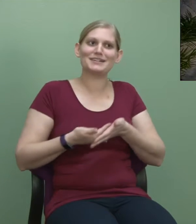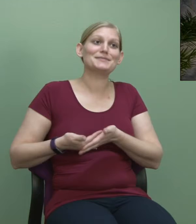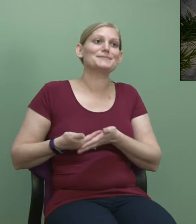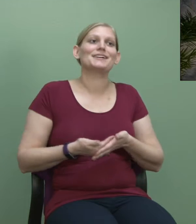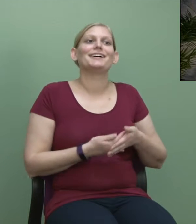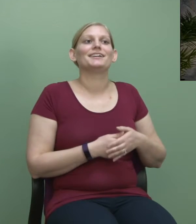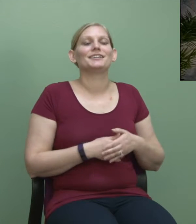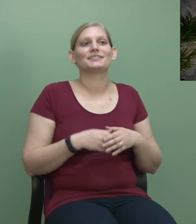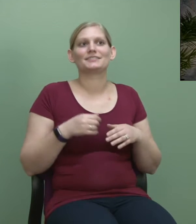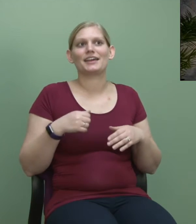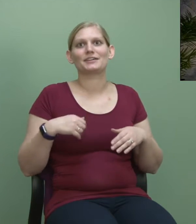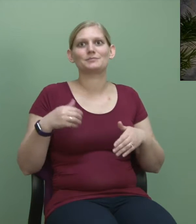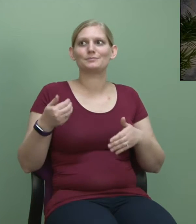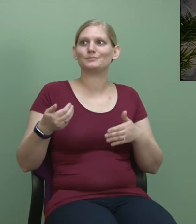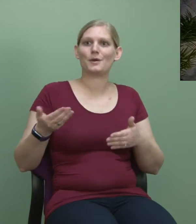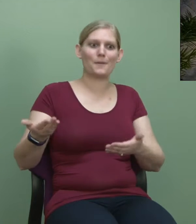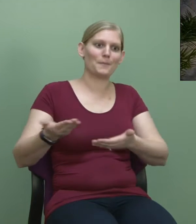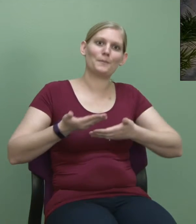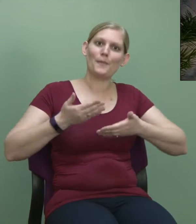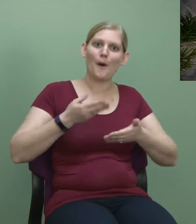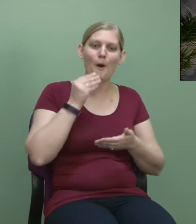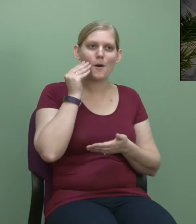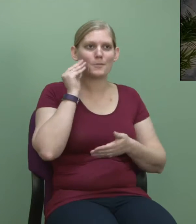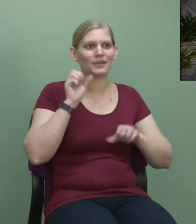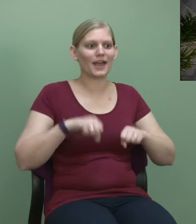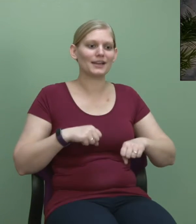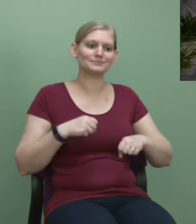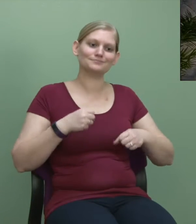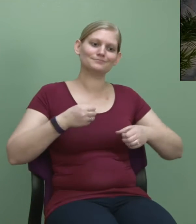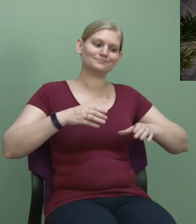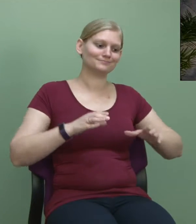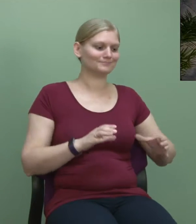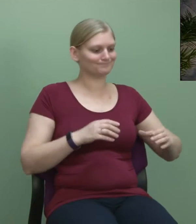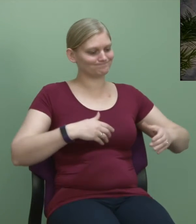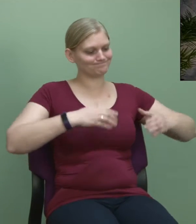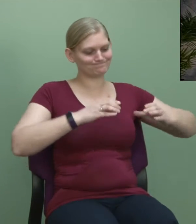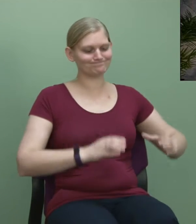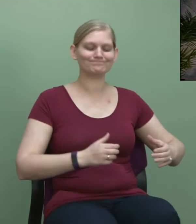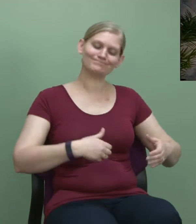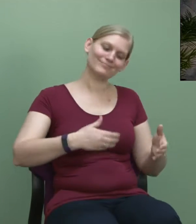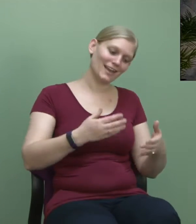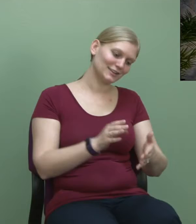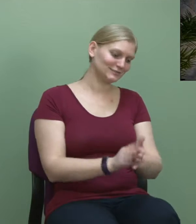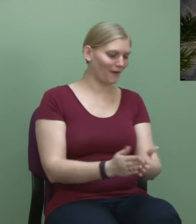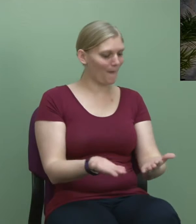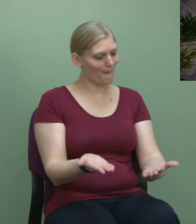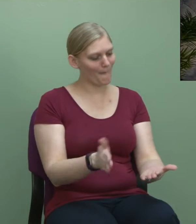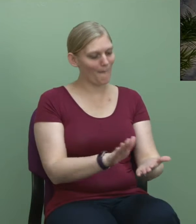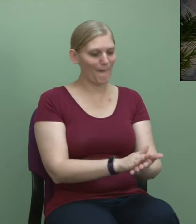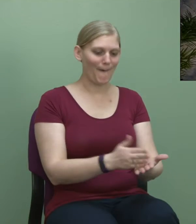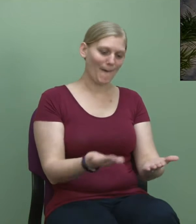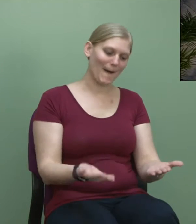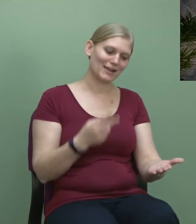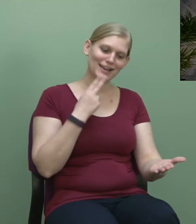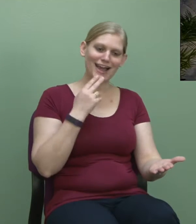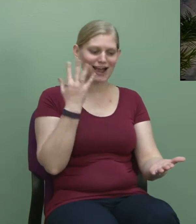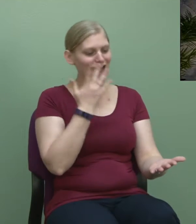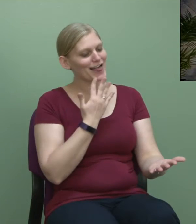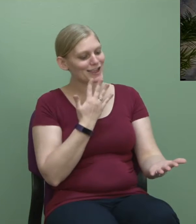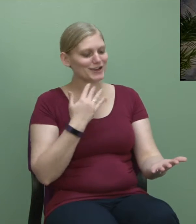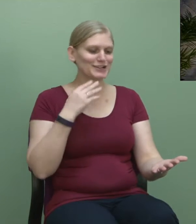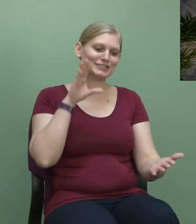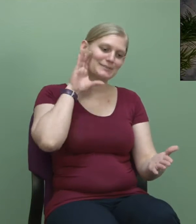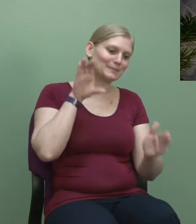home into our homes or are around them, we can sit them on our lap and enjoy a colorful book and enjoy turning the pages with them and looking